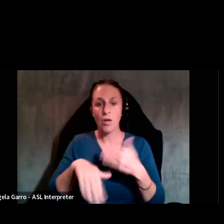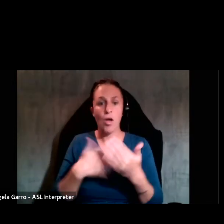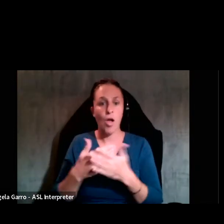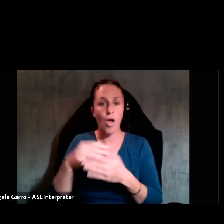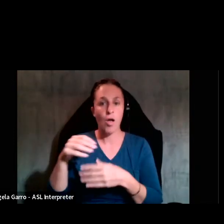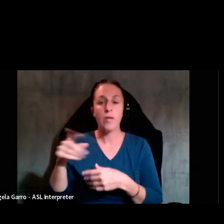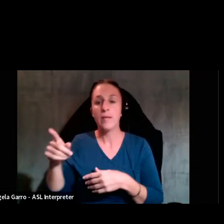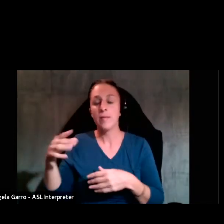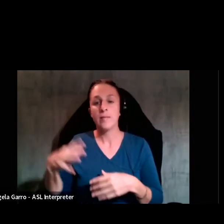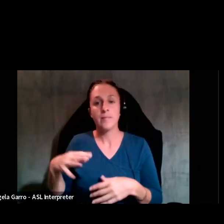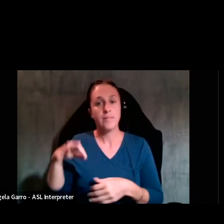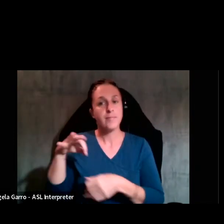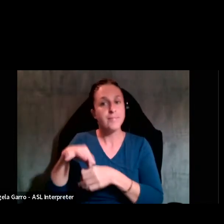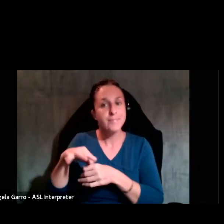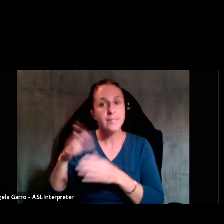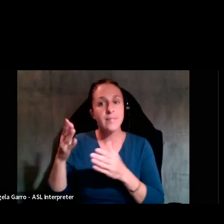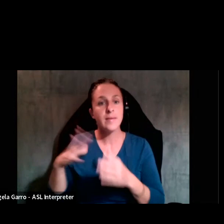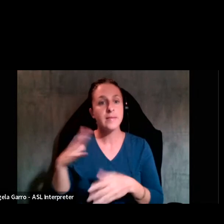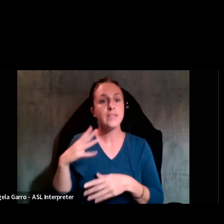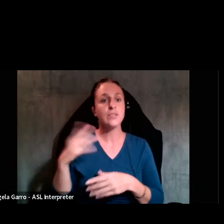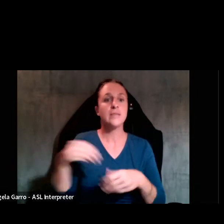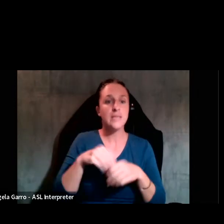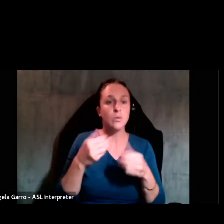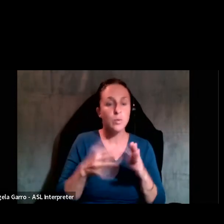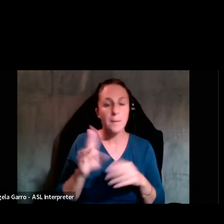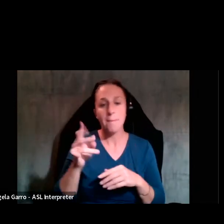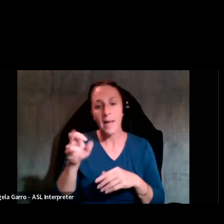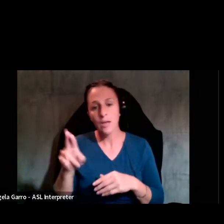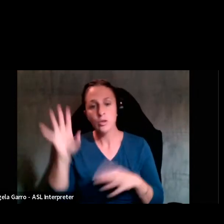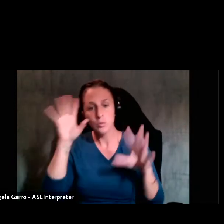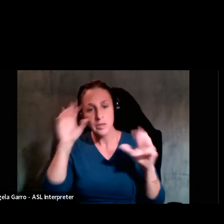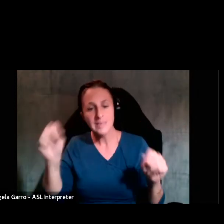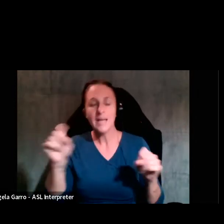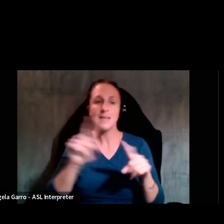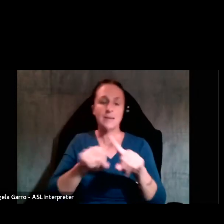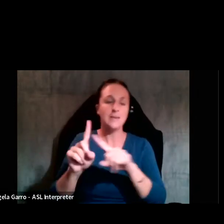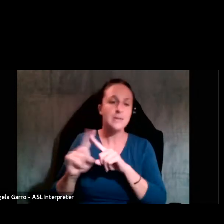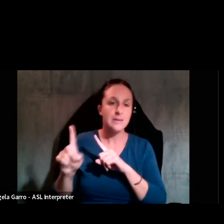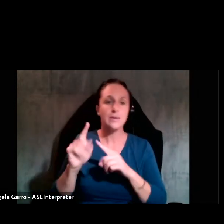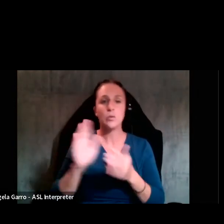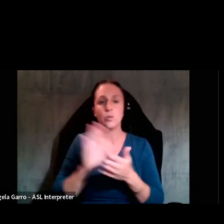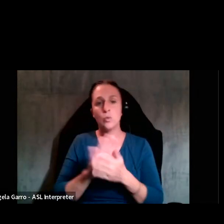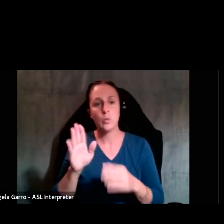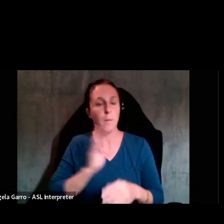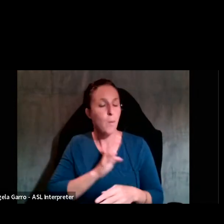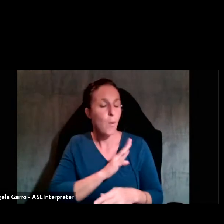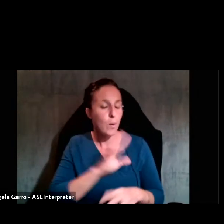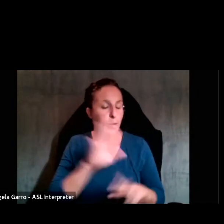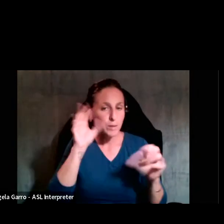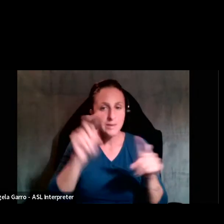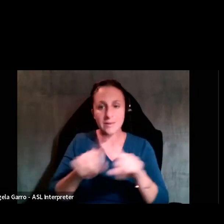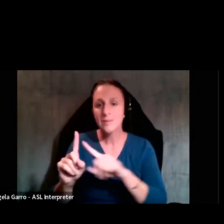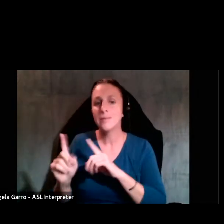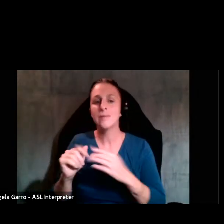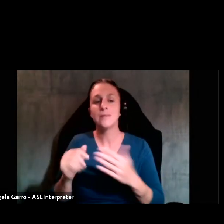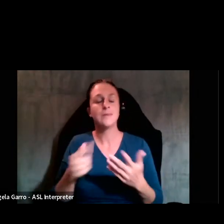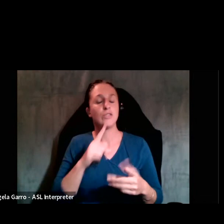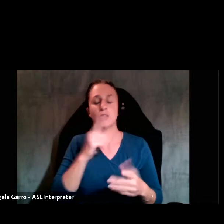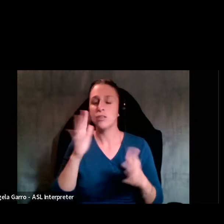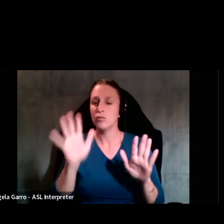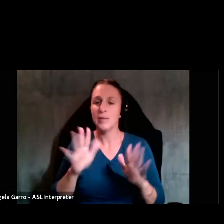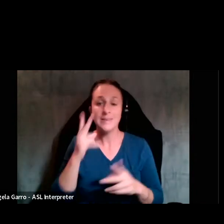room, to see the mayors and the superintendents and the school board people and the presidents. It was great to see, and there was a lot of good energy